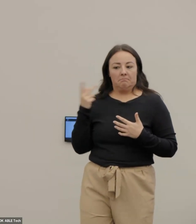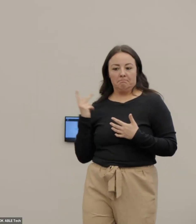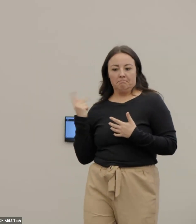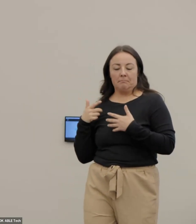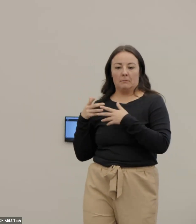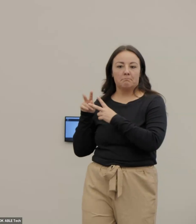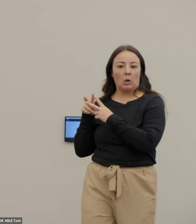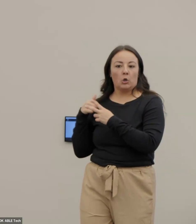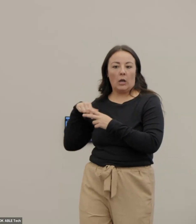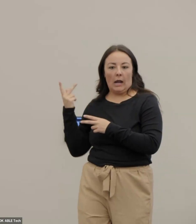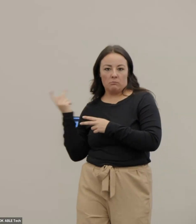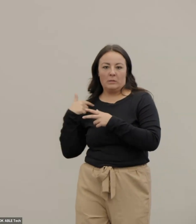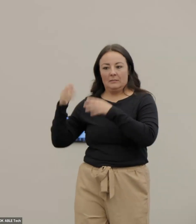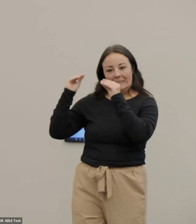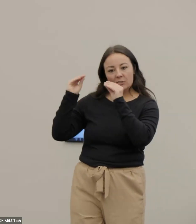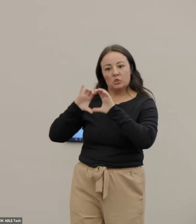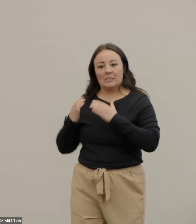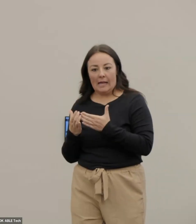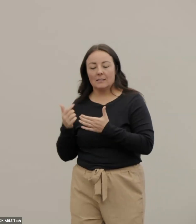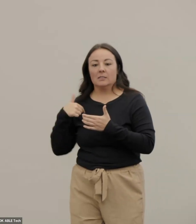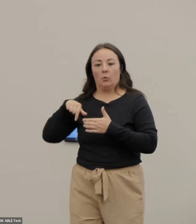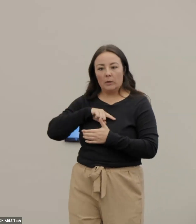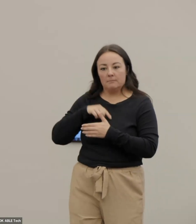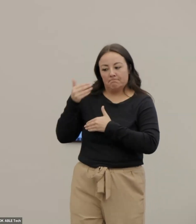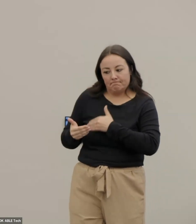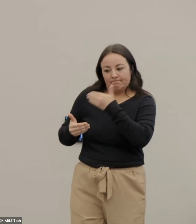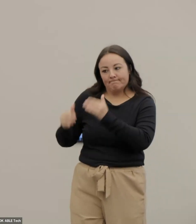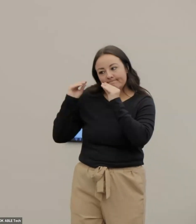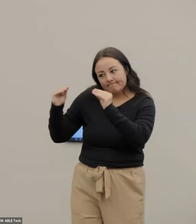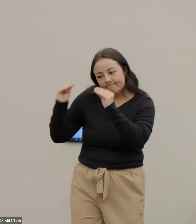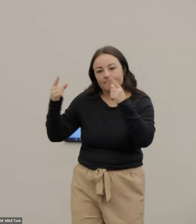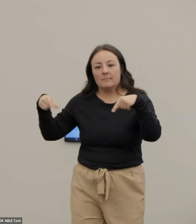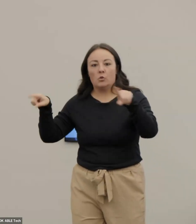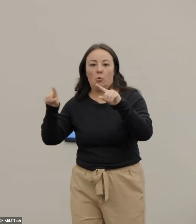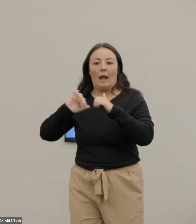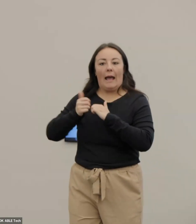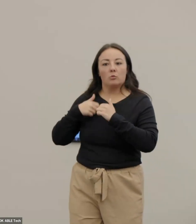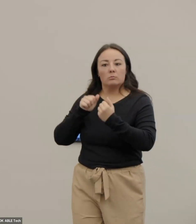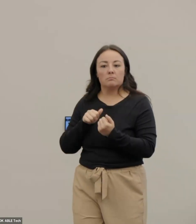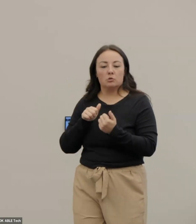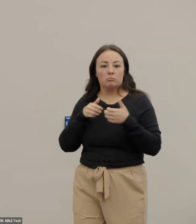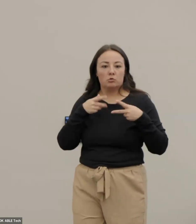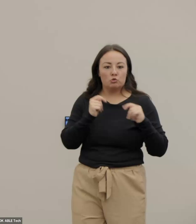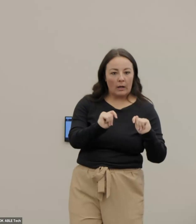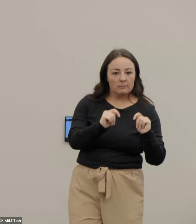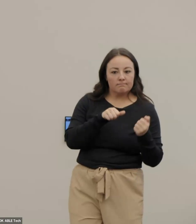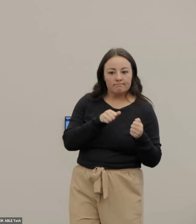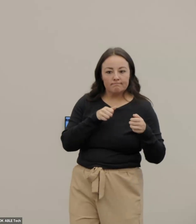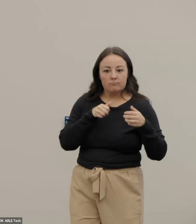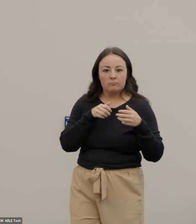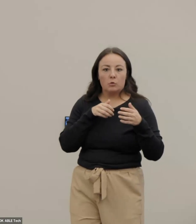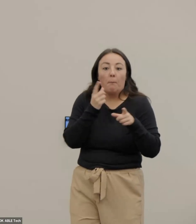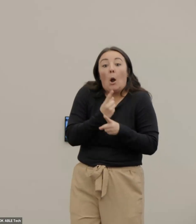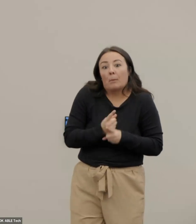Effective Alternate Text, where we walk you through approaches on how to properly describe